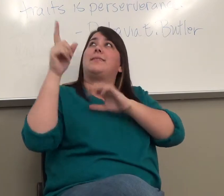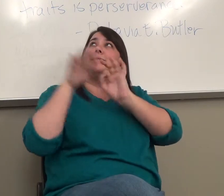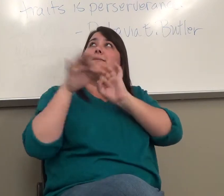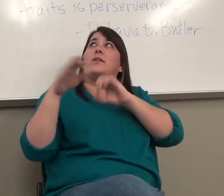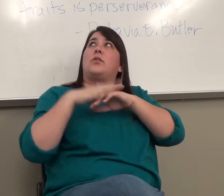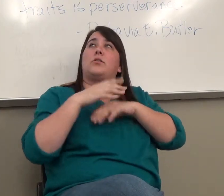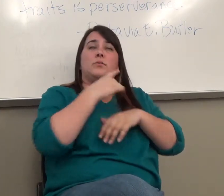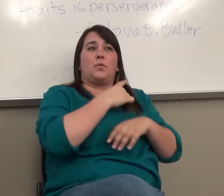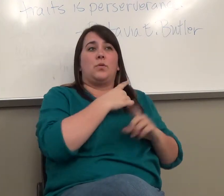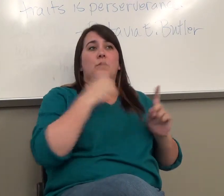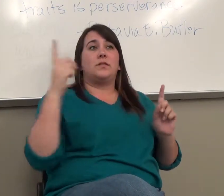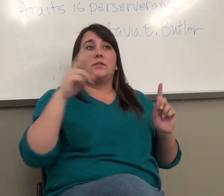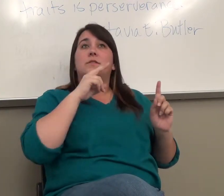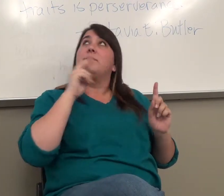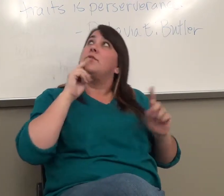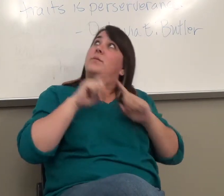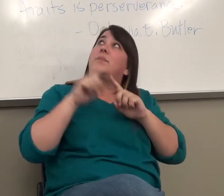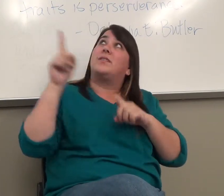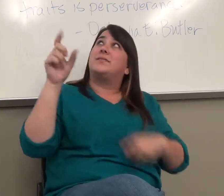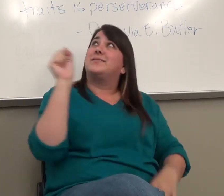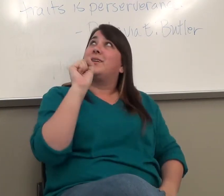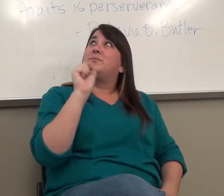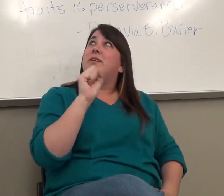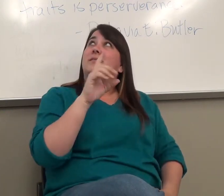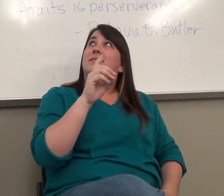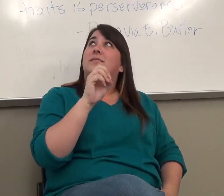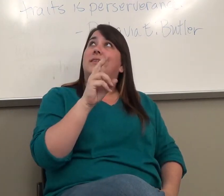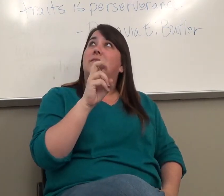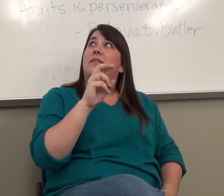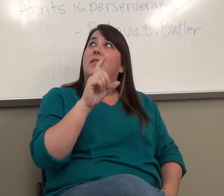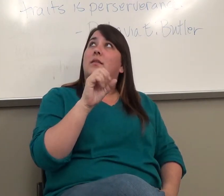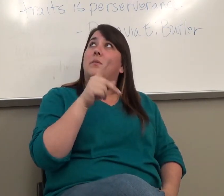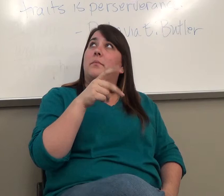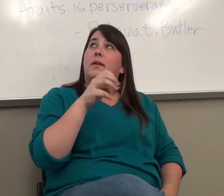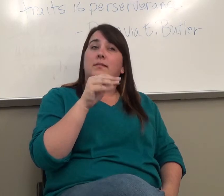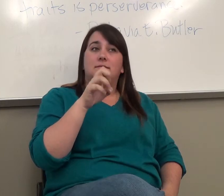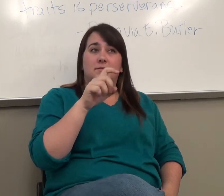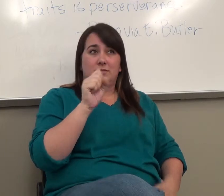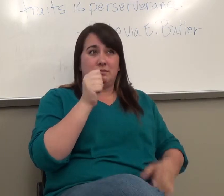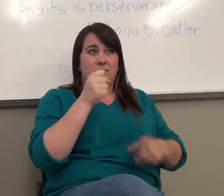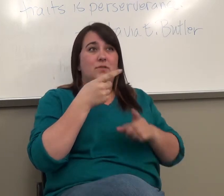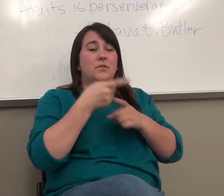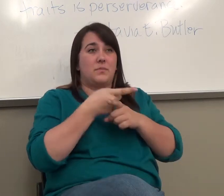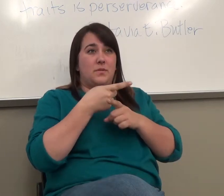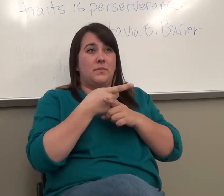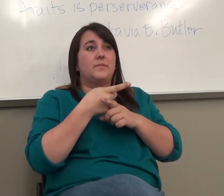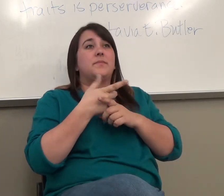not the subject it needs to match with. It's this, the building has.